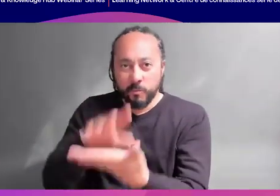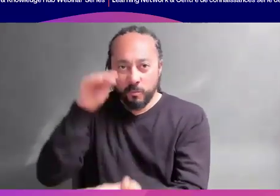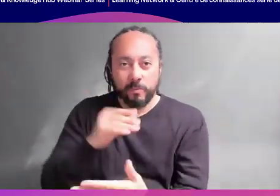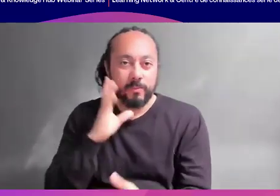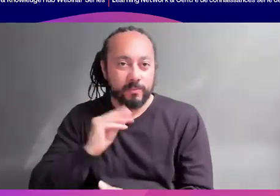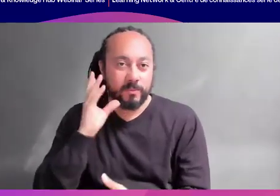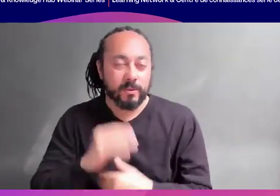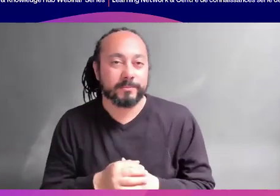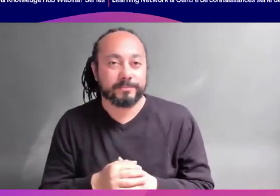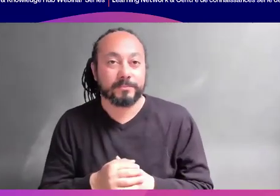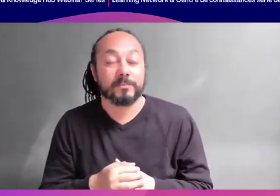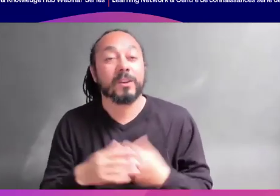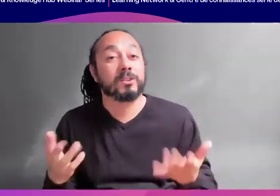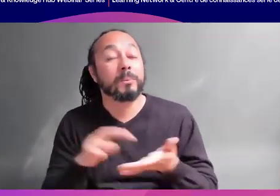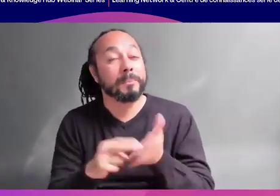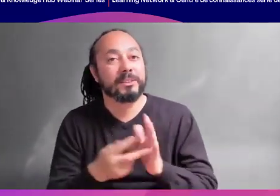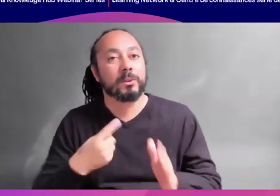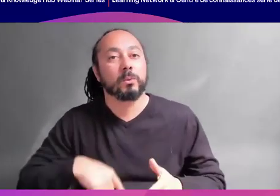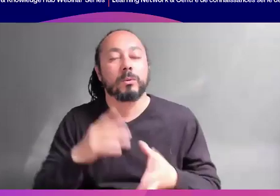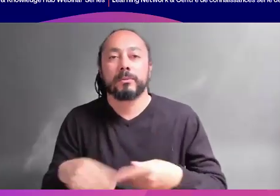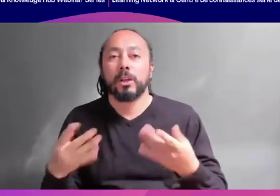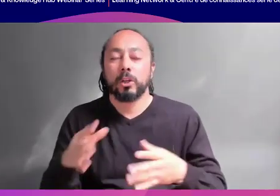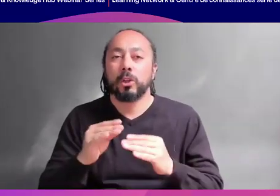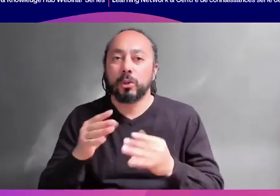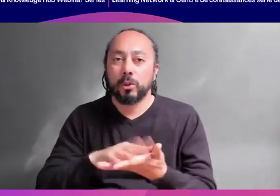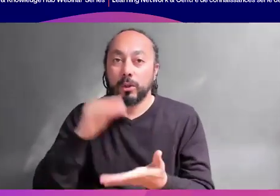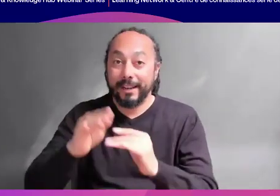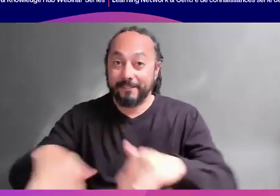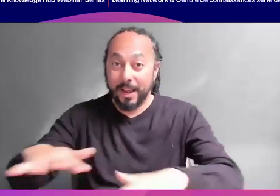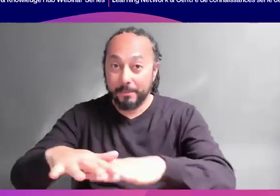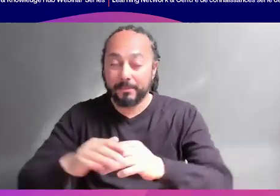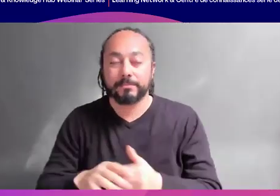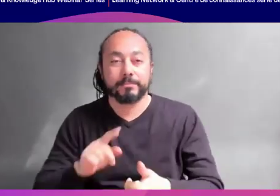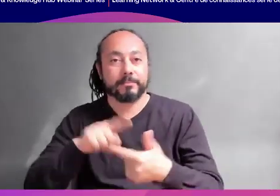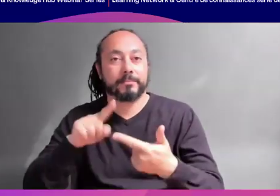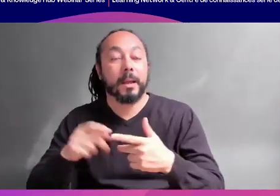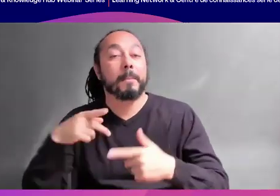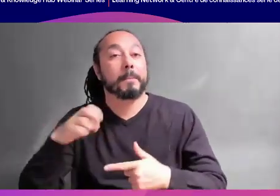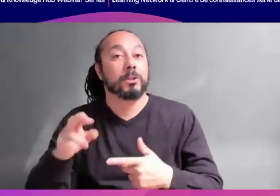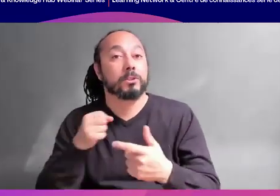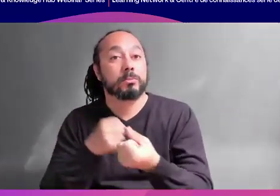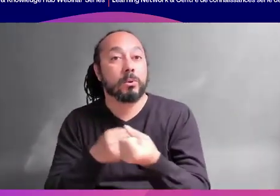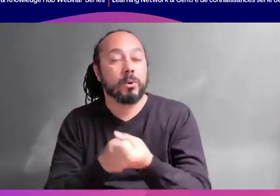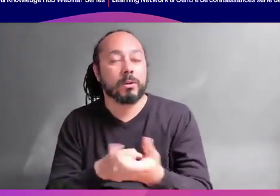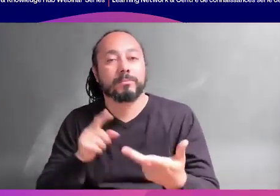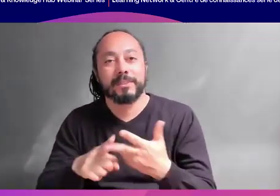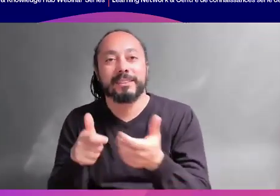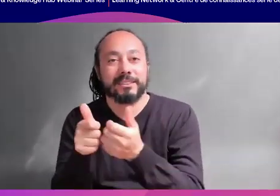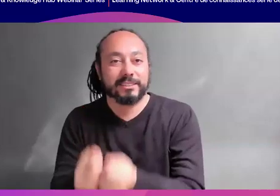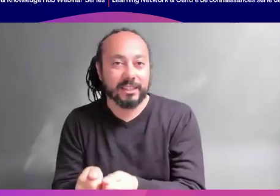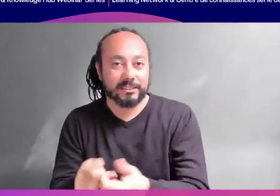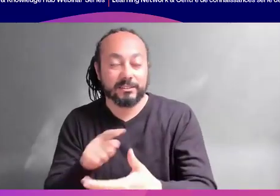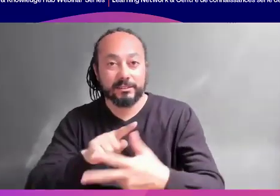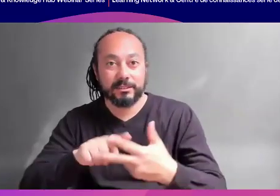we're combining supportive environments, peer supports, and accessible resources through text messaging, making it simpler